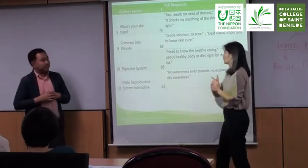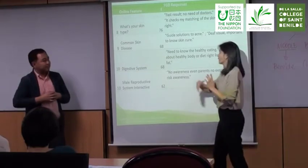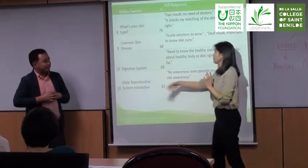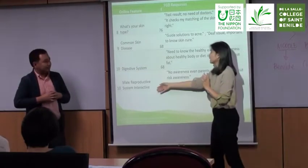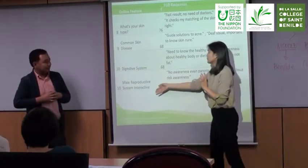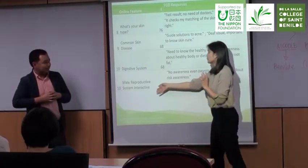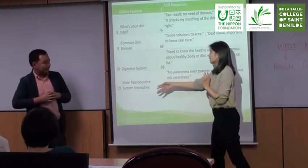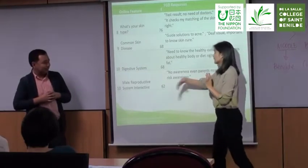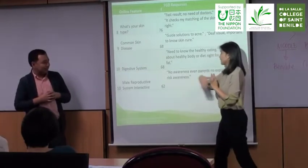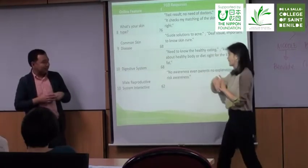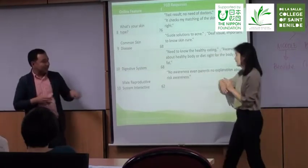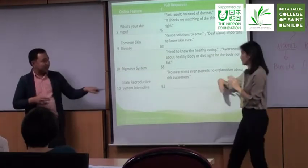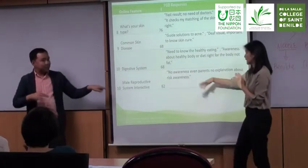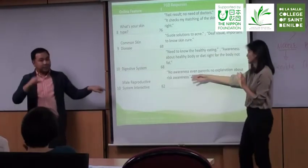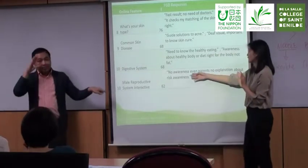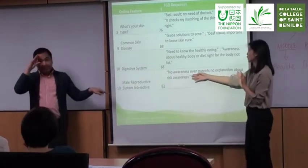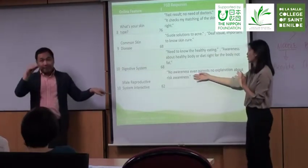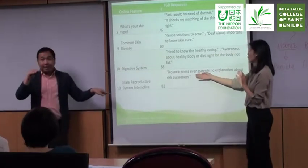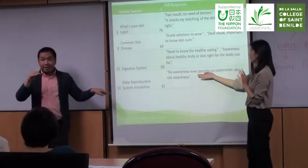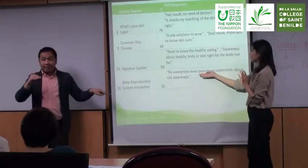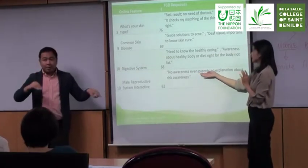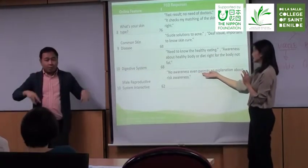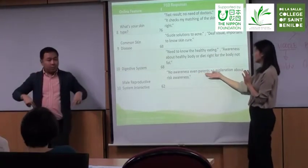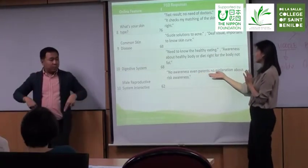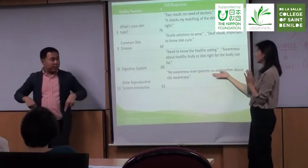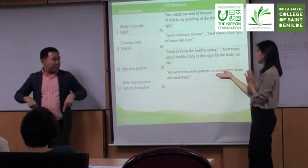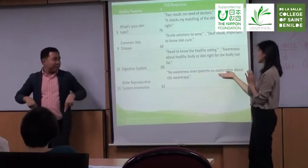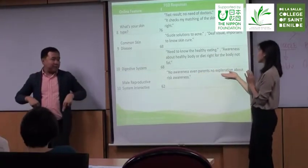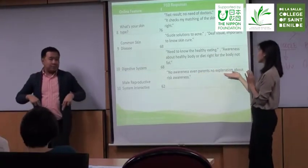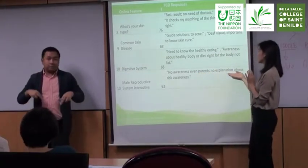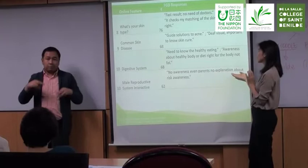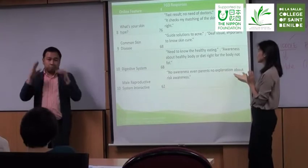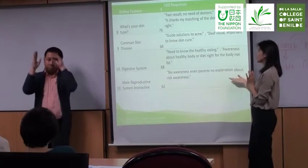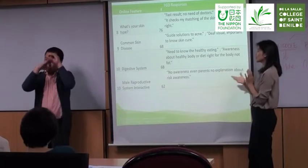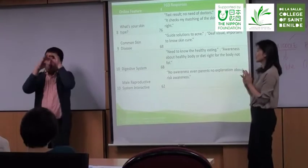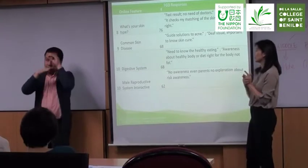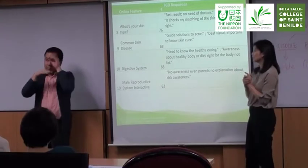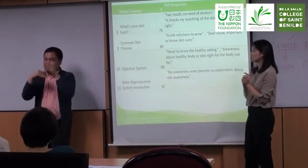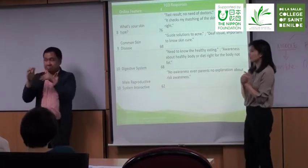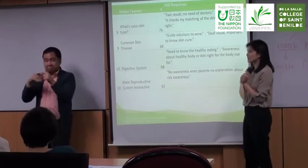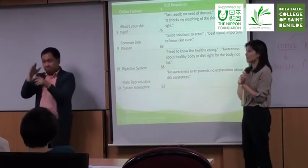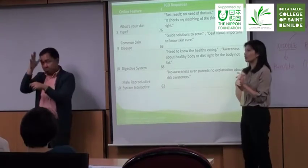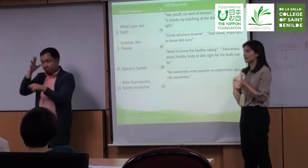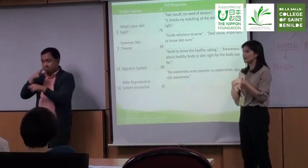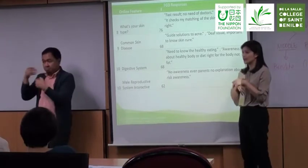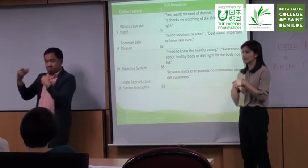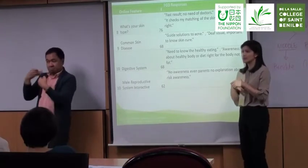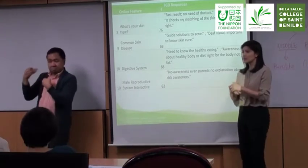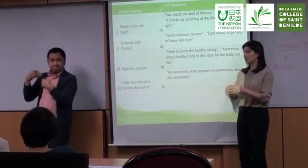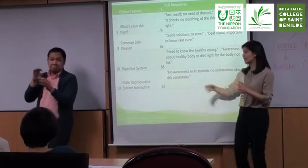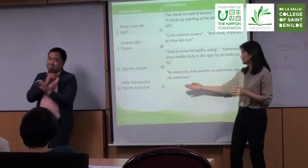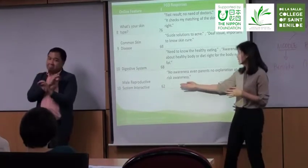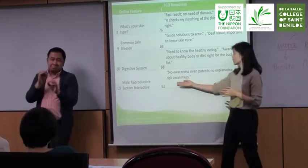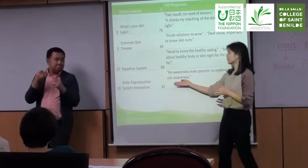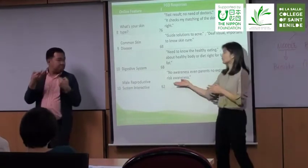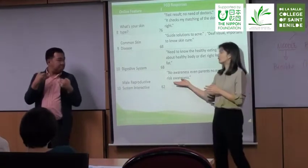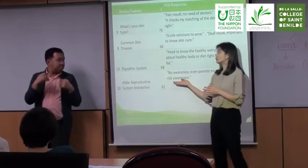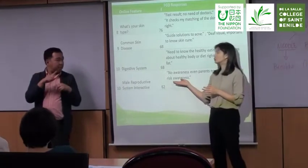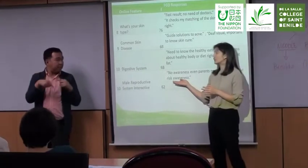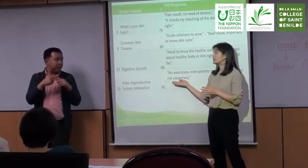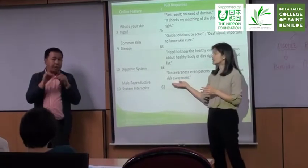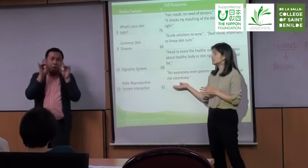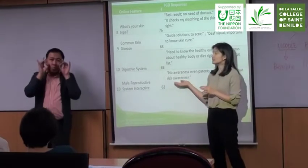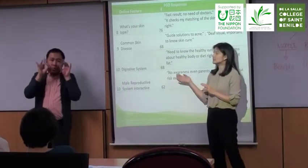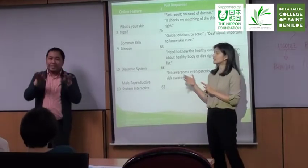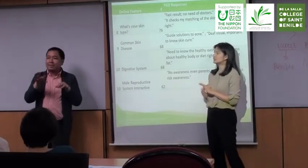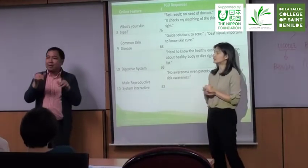Okay. For the male reproductive system, they said no awareness, even parents no explanation about risk awareness. I think this is referring